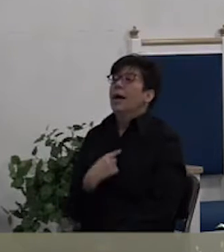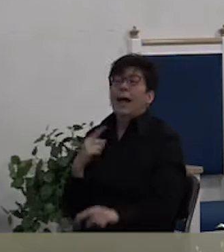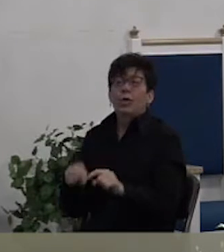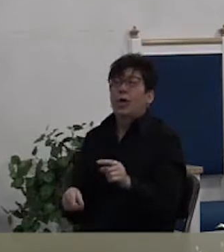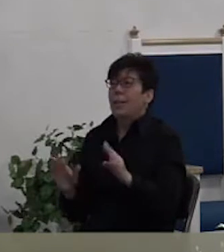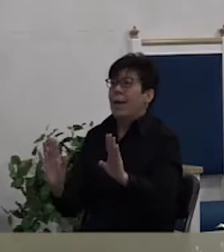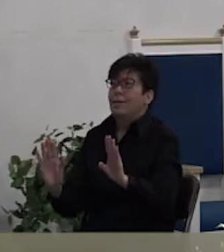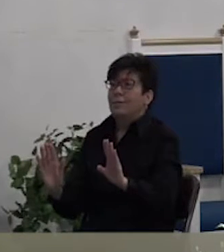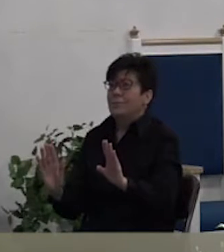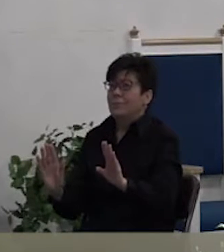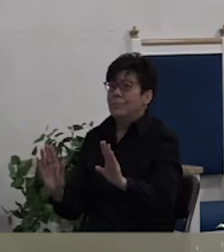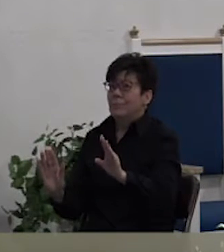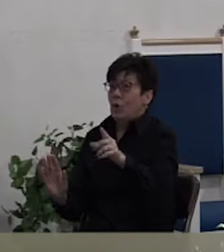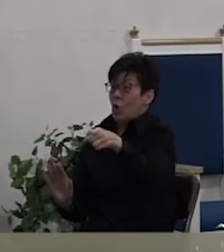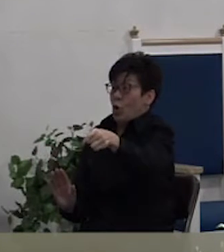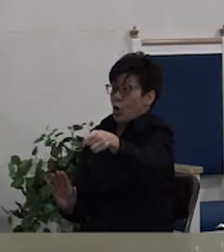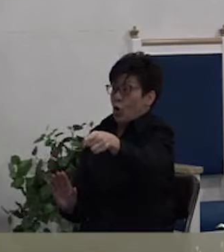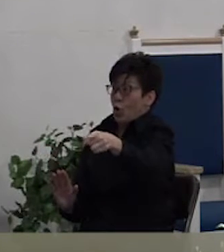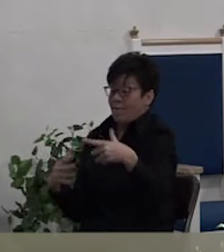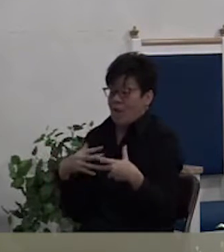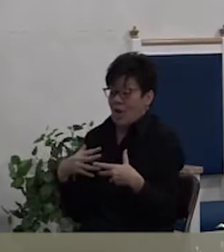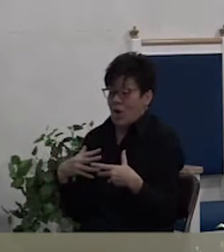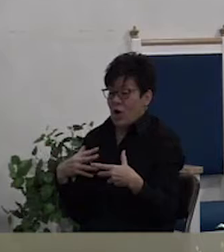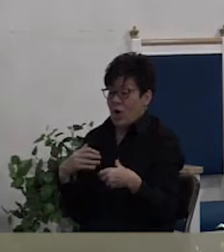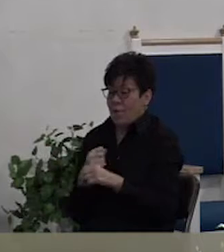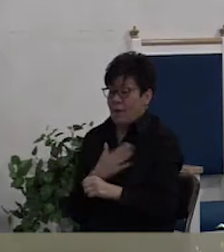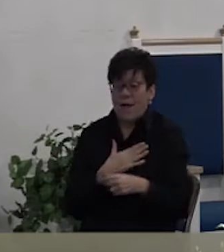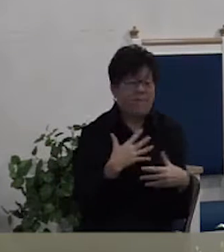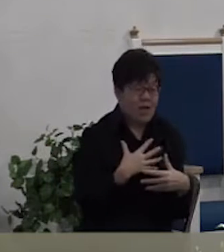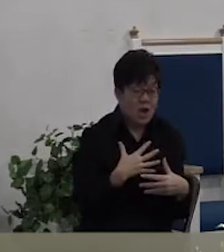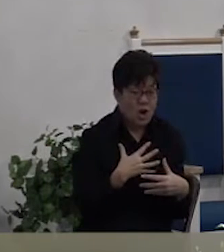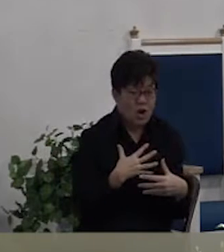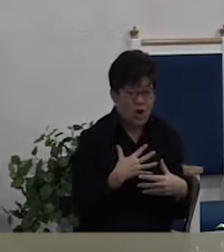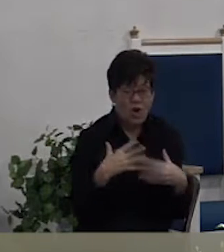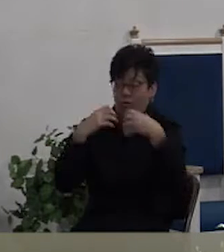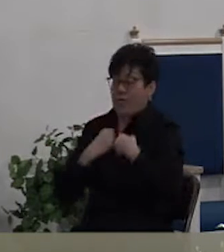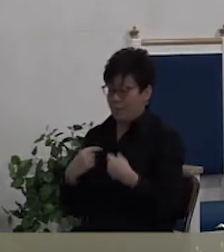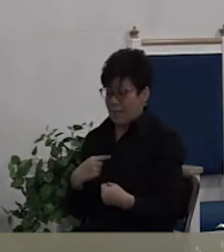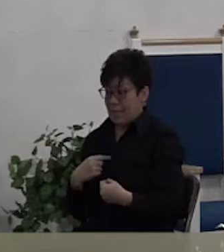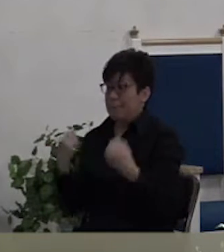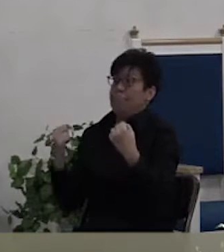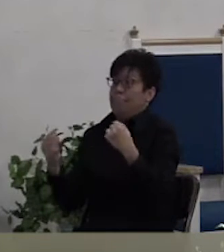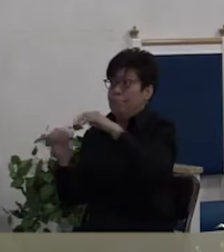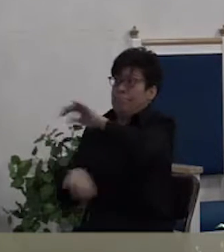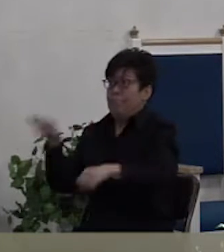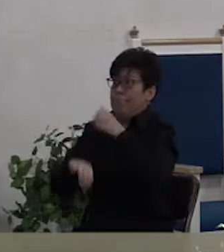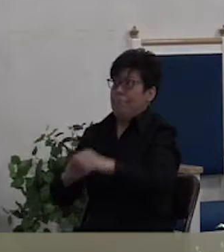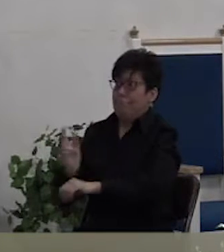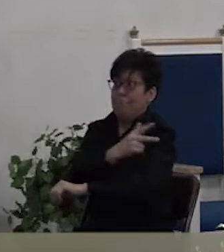let her fear make my fear overtake me.